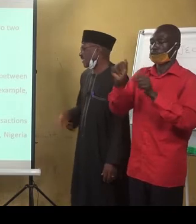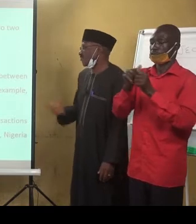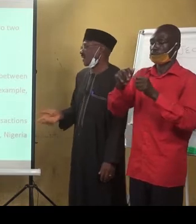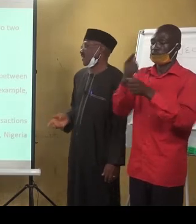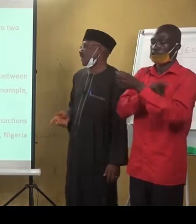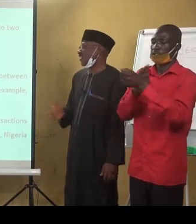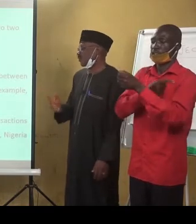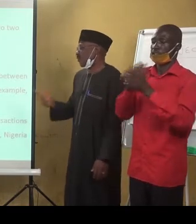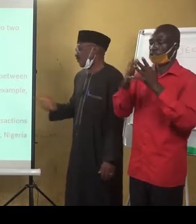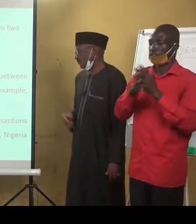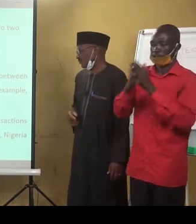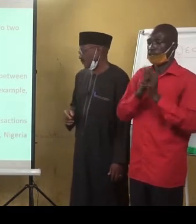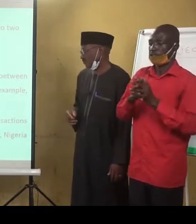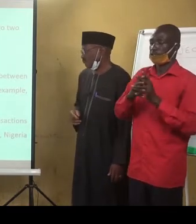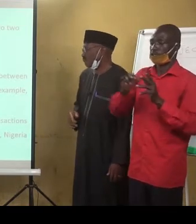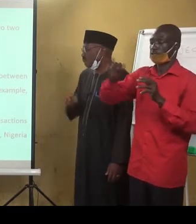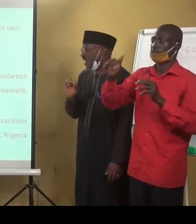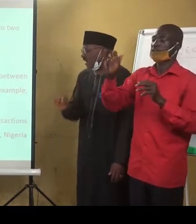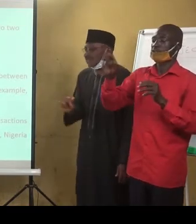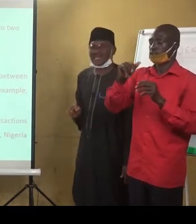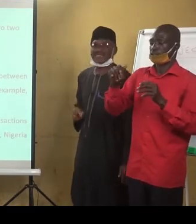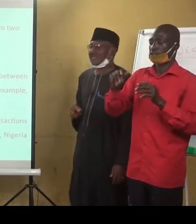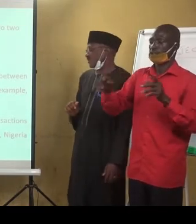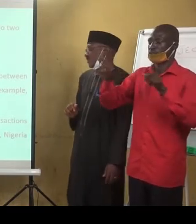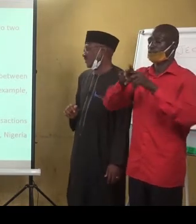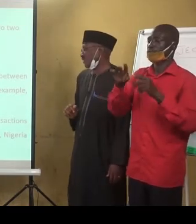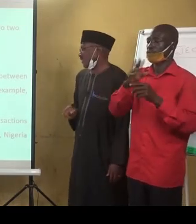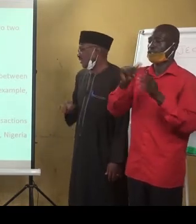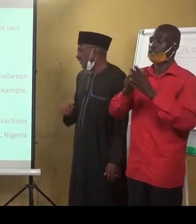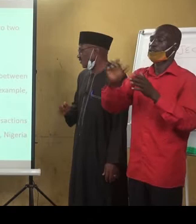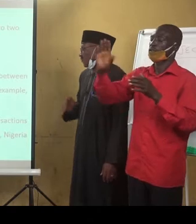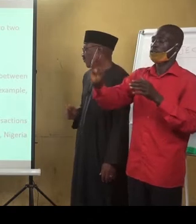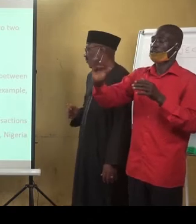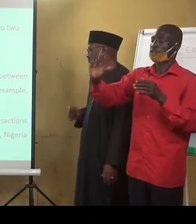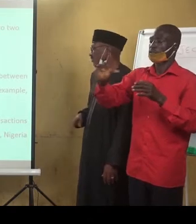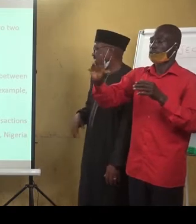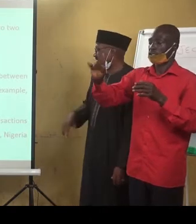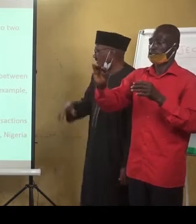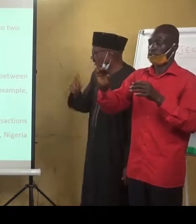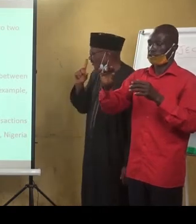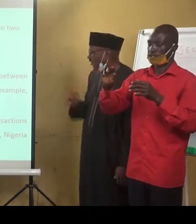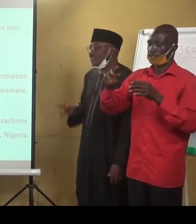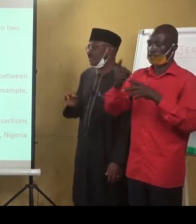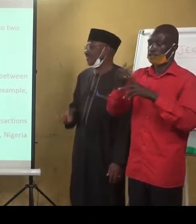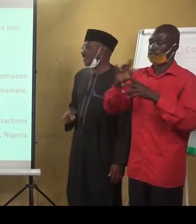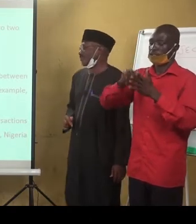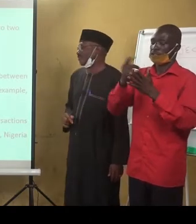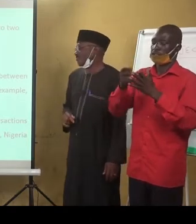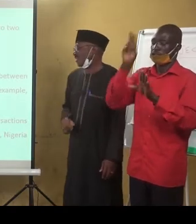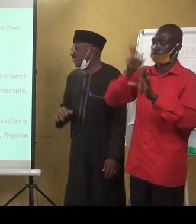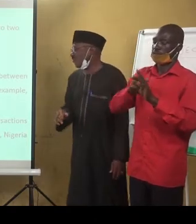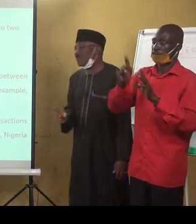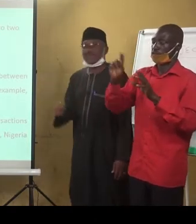Japan, and America, and so on. Bilateral trade, this involves trade